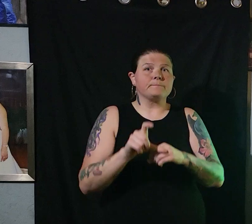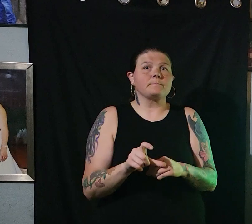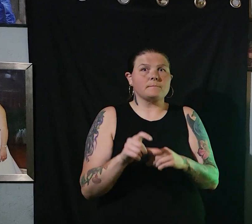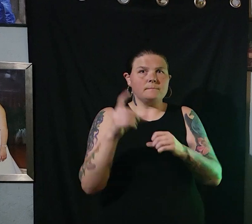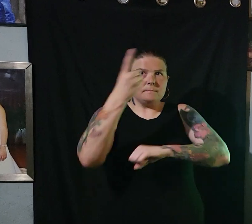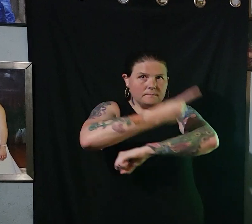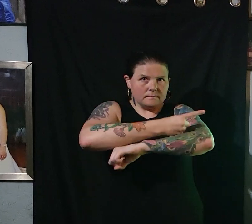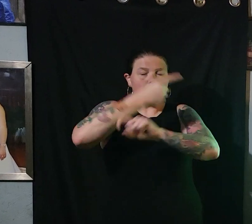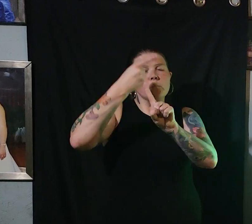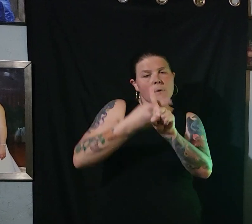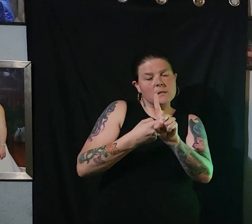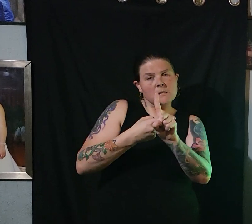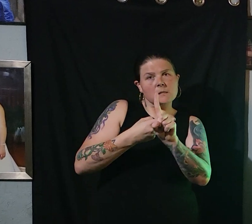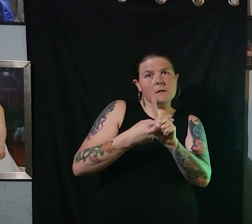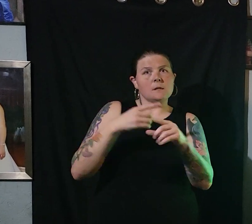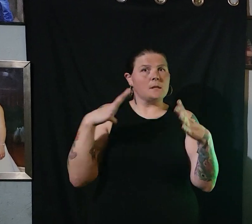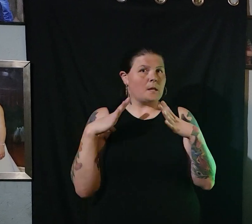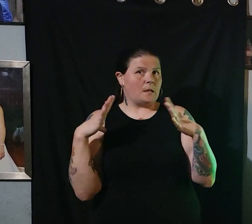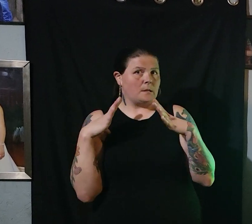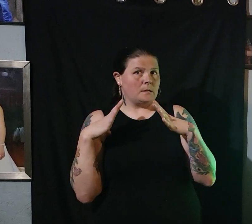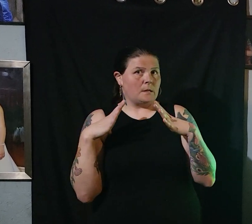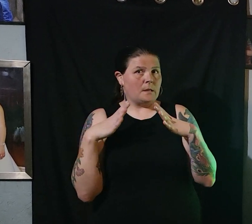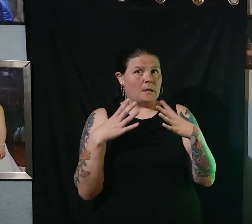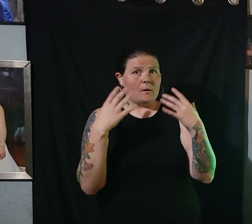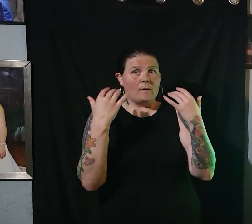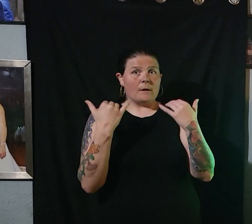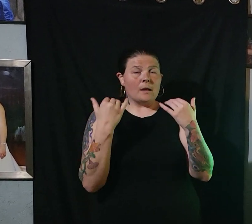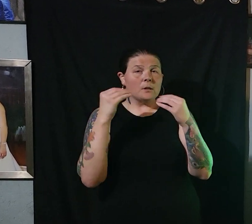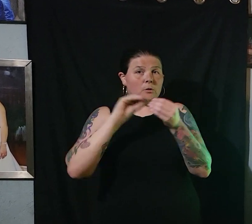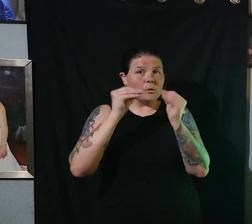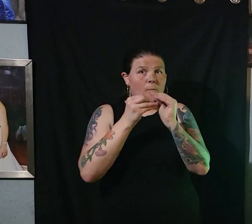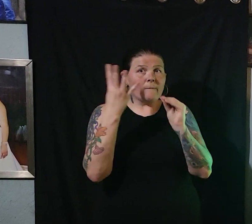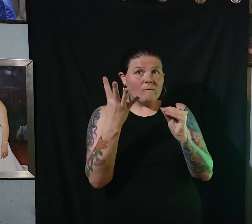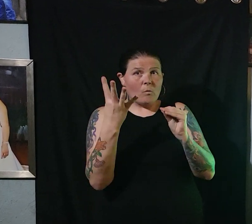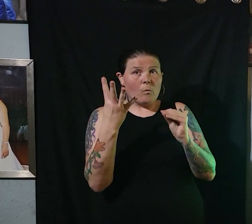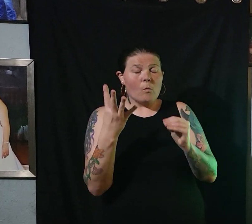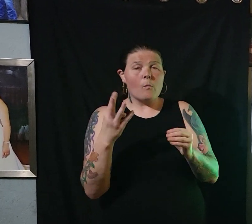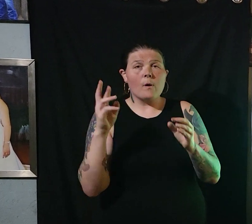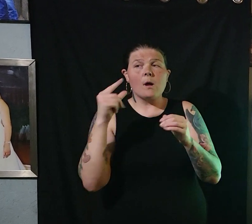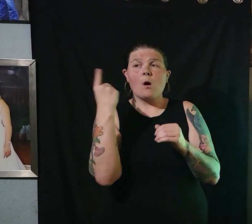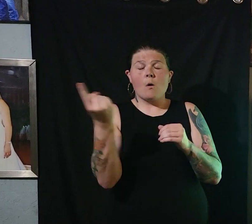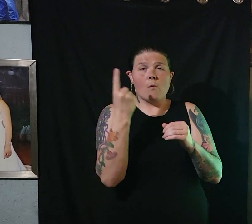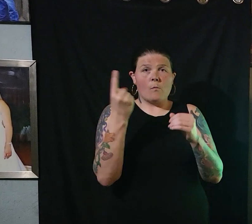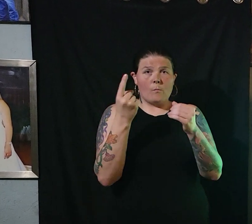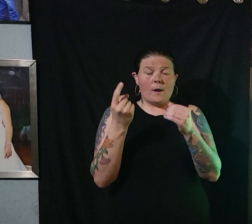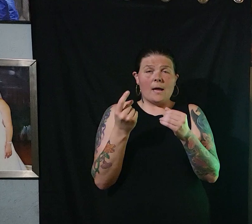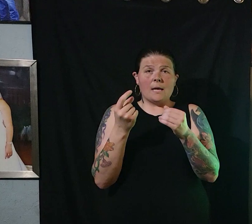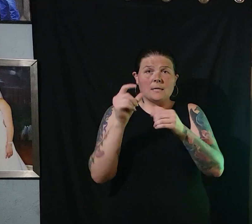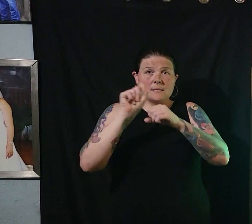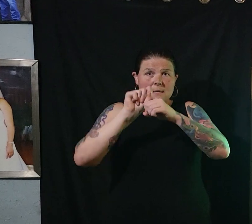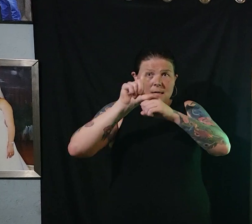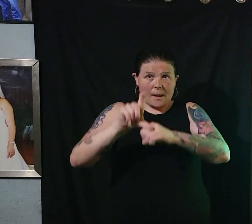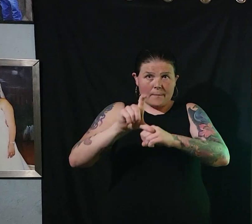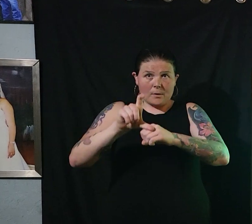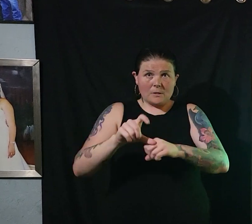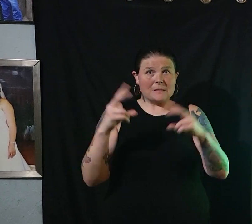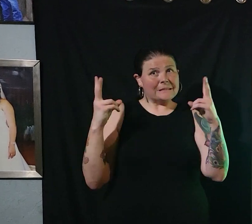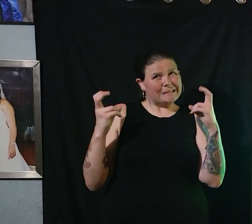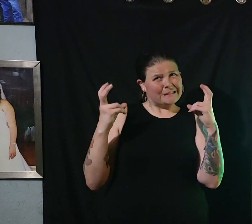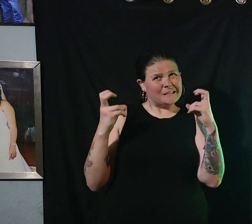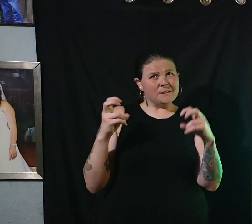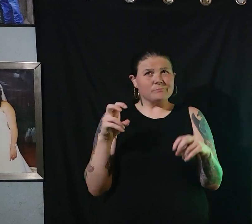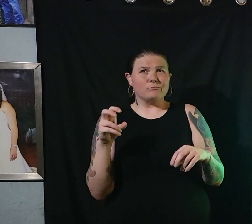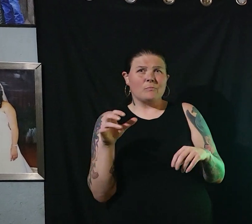capitalize days, months, and holidays. And number 4, always capitalize